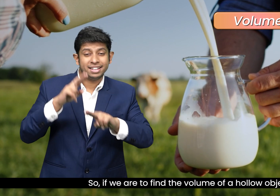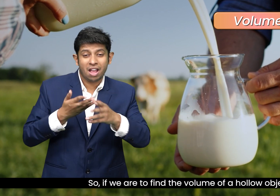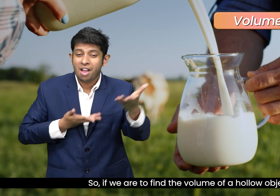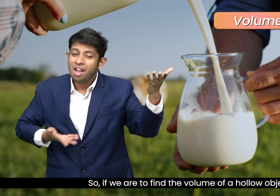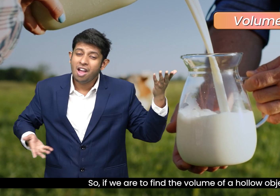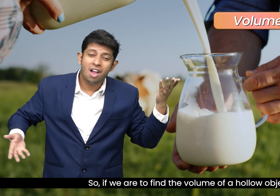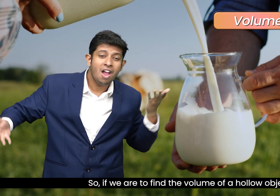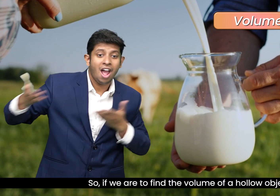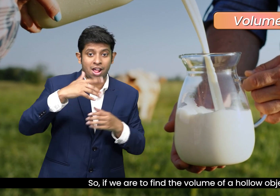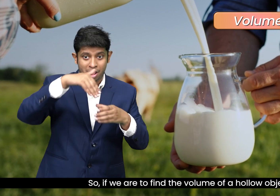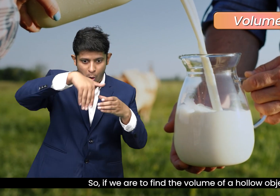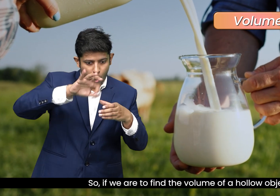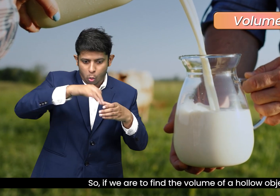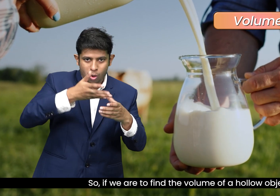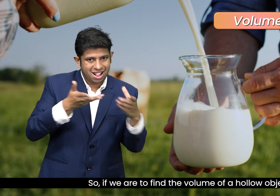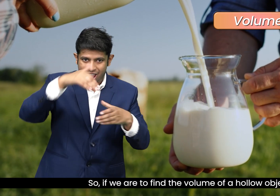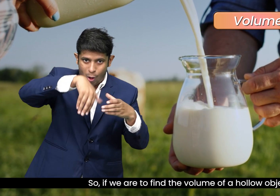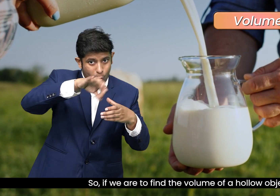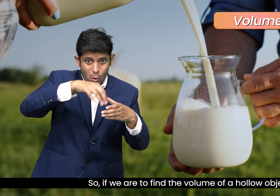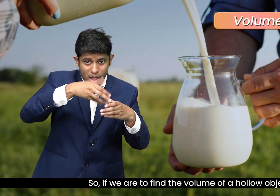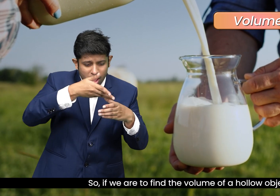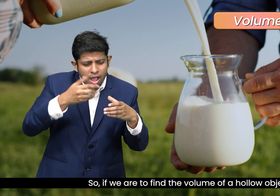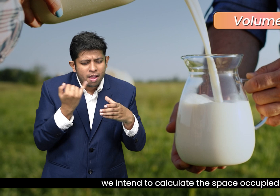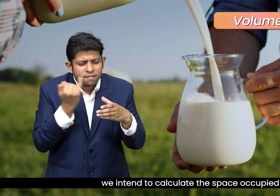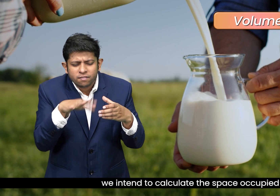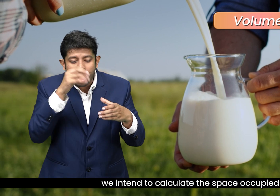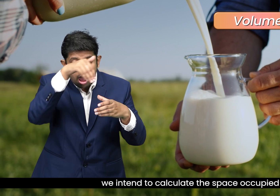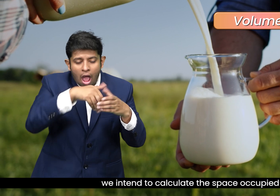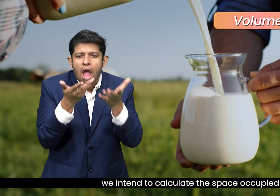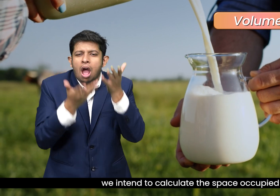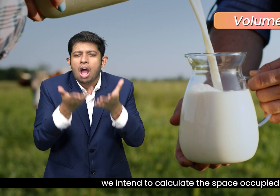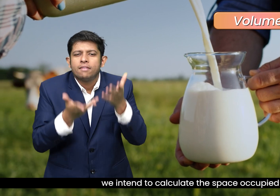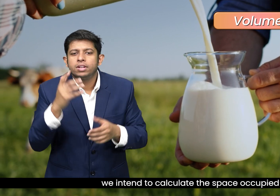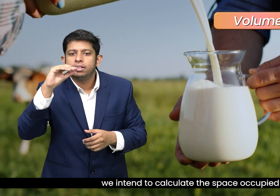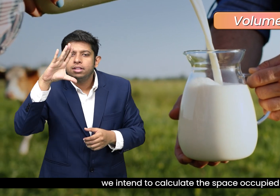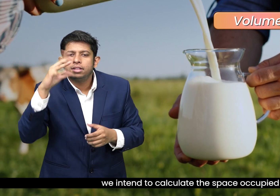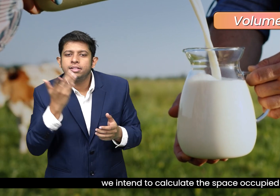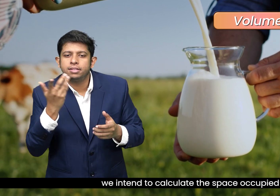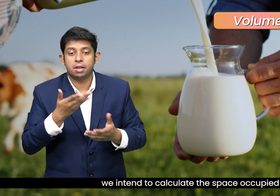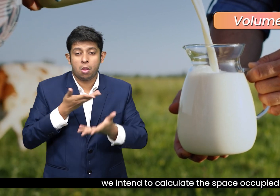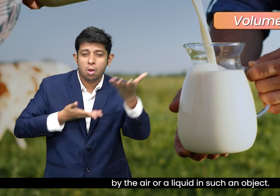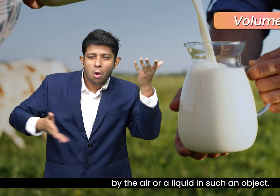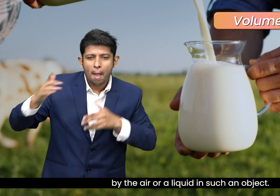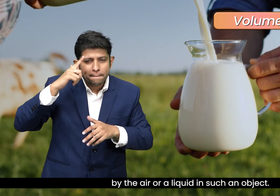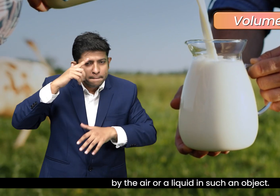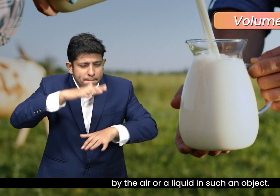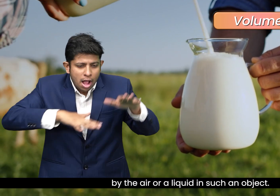So, if we are to find the volume of a hollow object, we intend to calculate the space occupied by the air or a